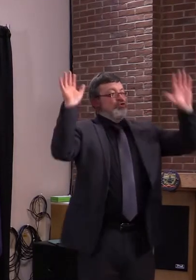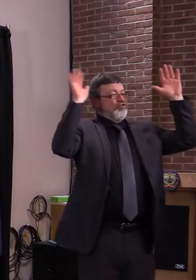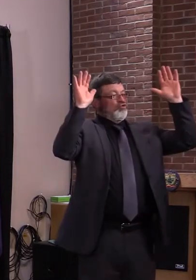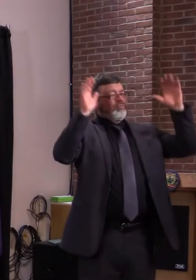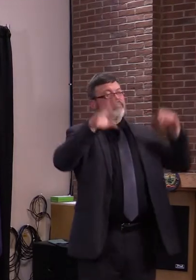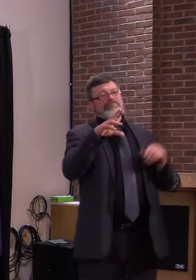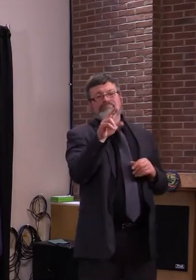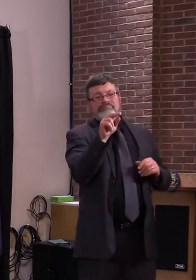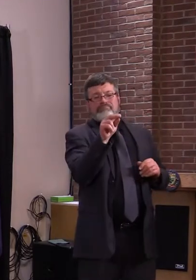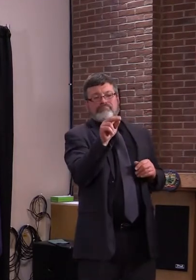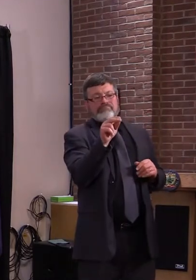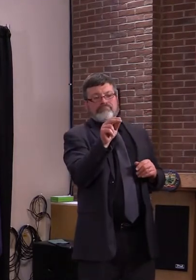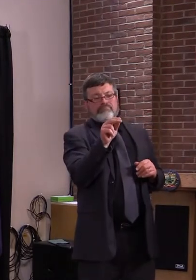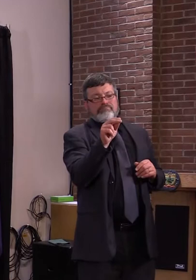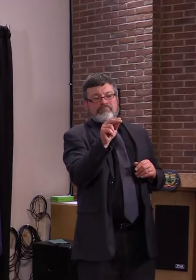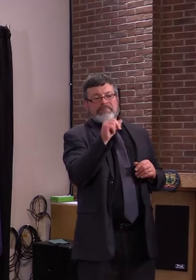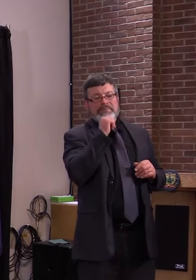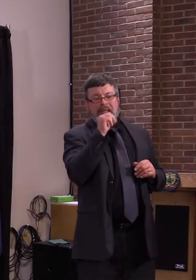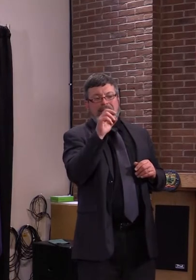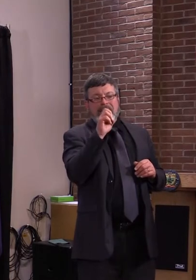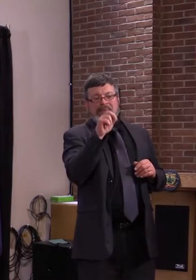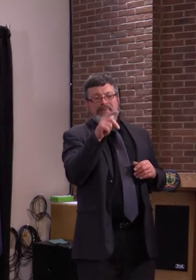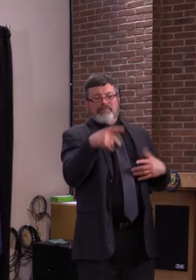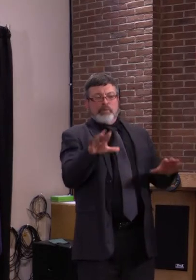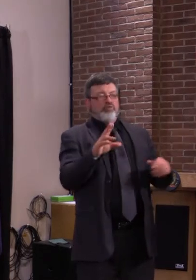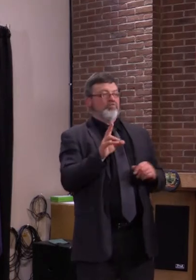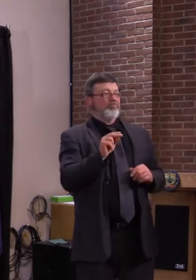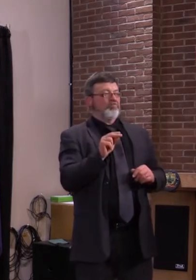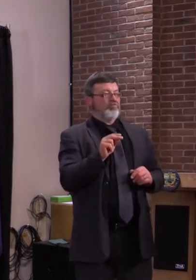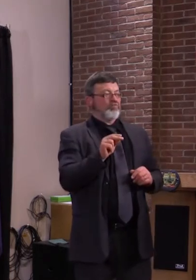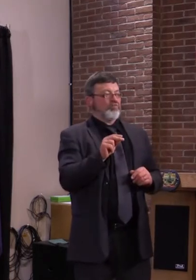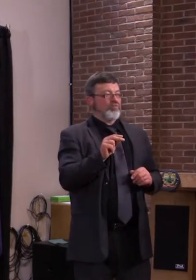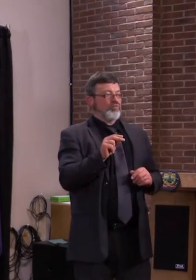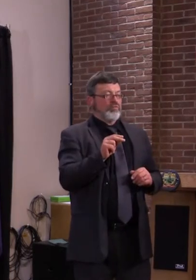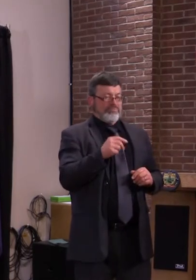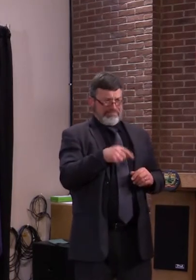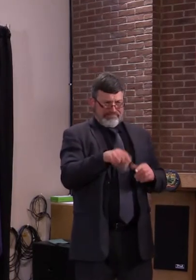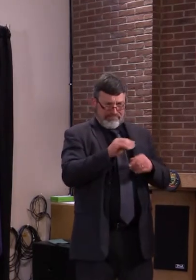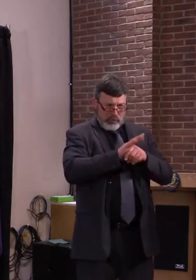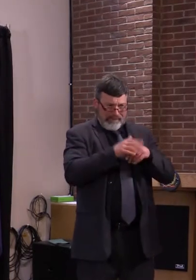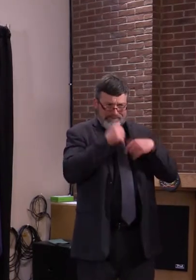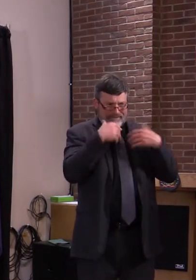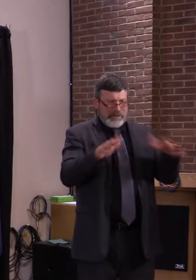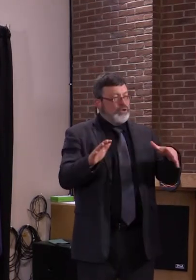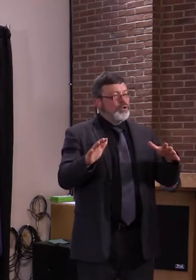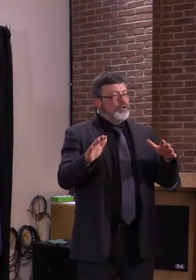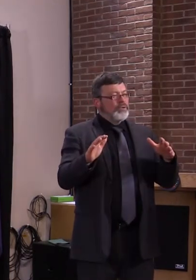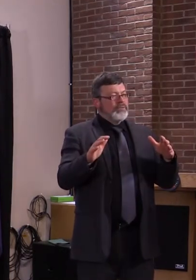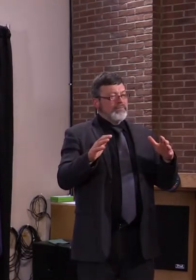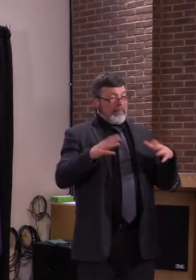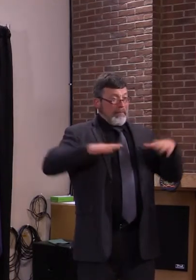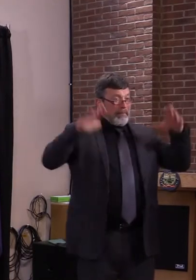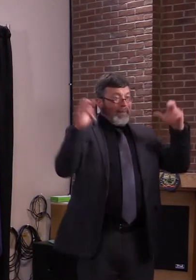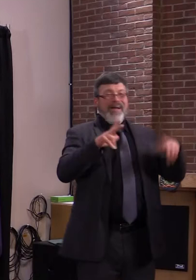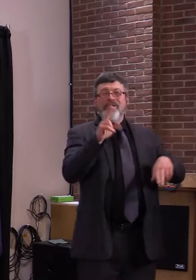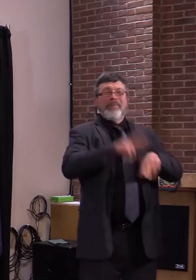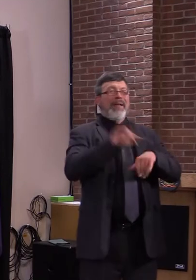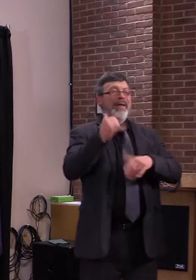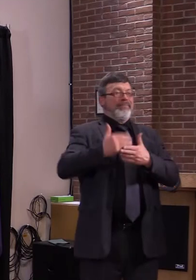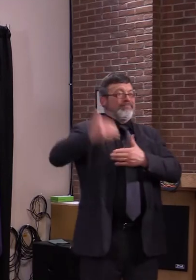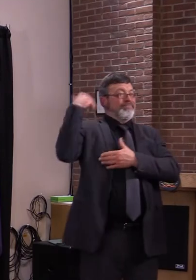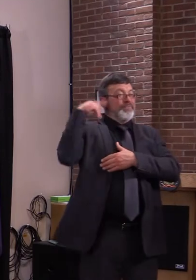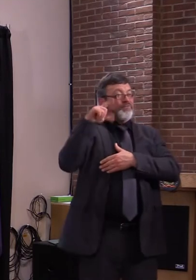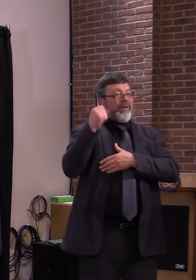endemic, that, you know, it's the end of everything, COVID's over, you know, go back to completely normal. It really is meant to imply that